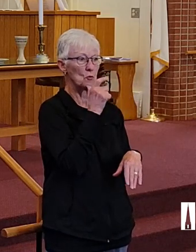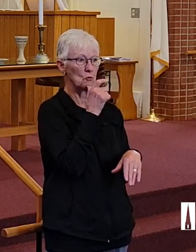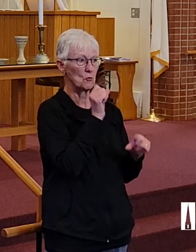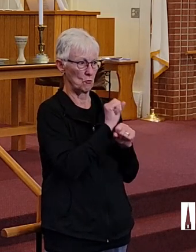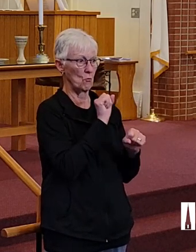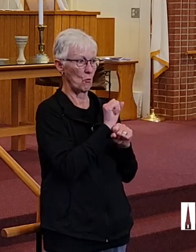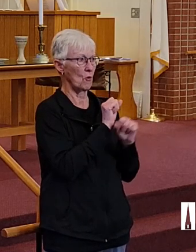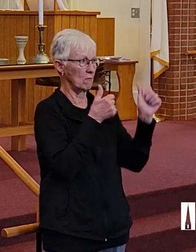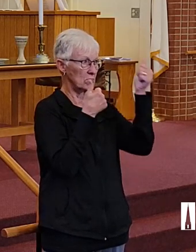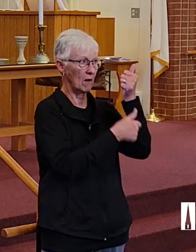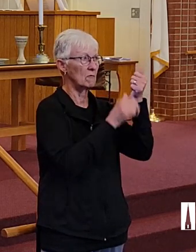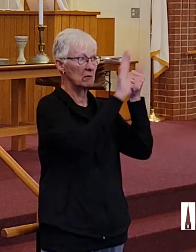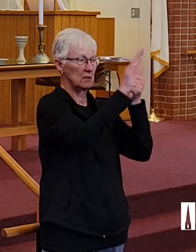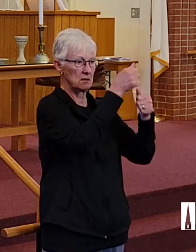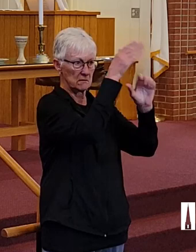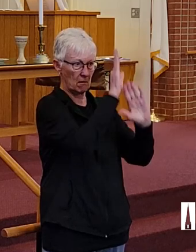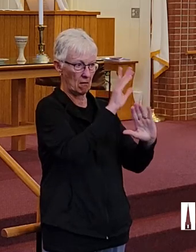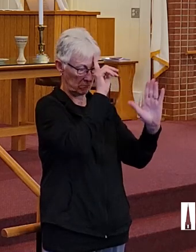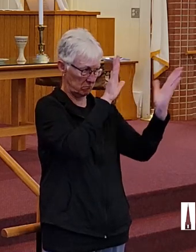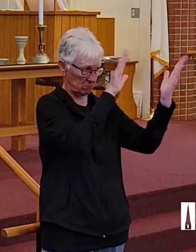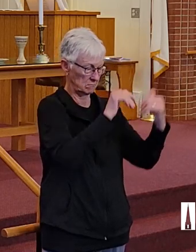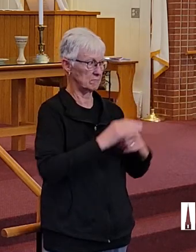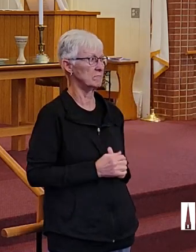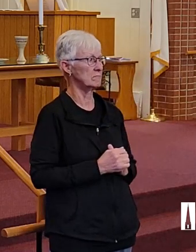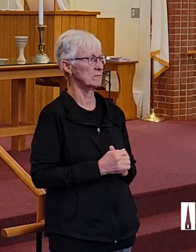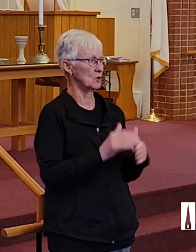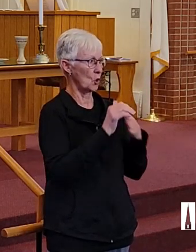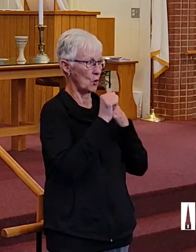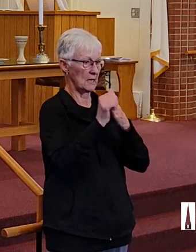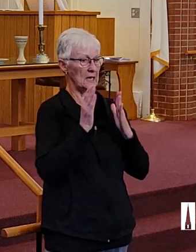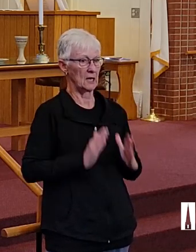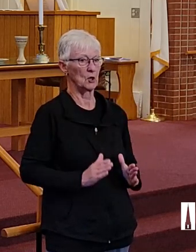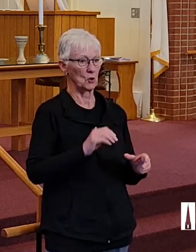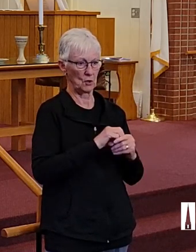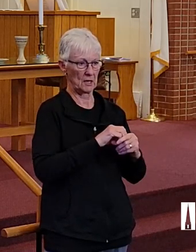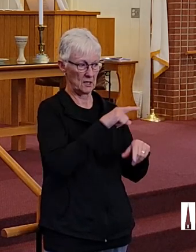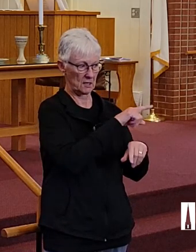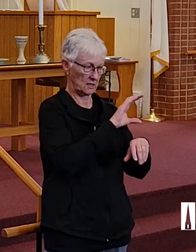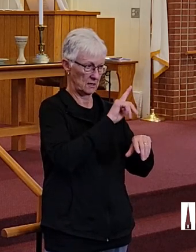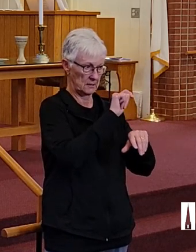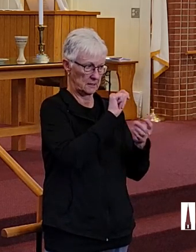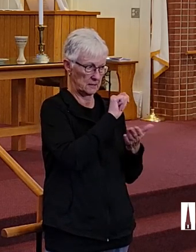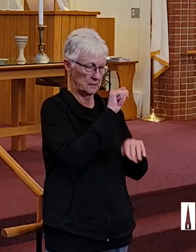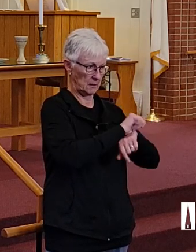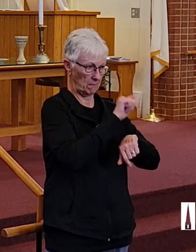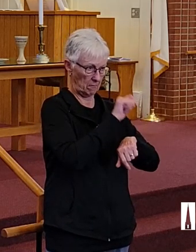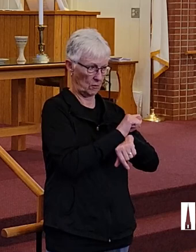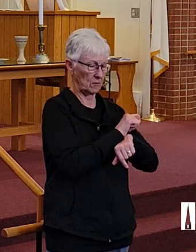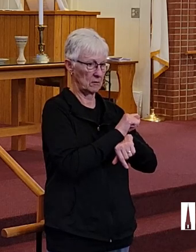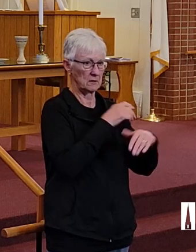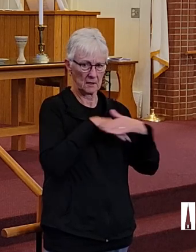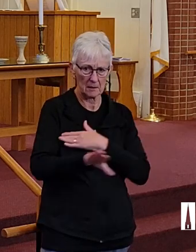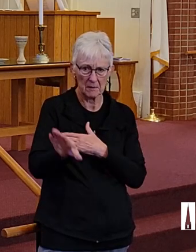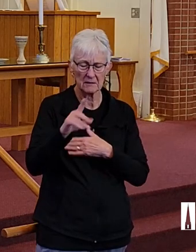While he was saying these things to them, suddenly a leader of the synagogue came in and knelt before him, saying, "My daughter has just